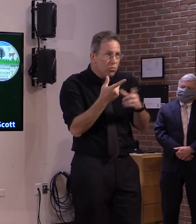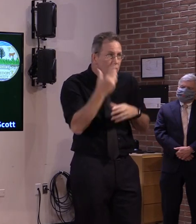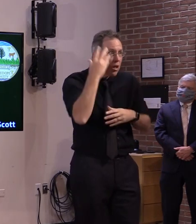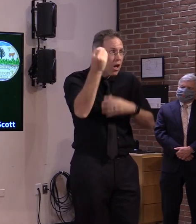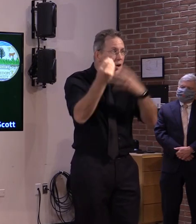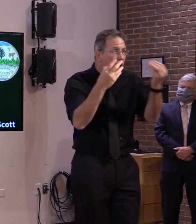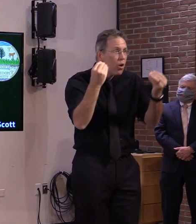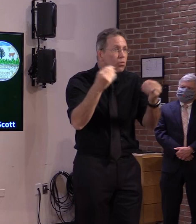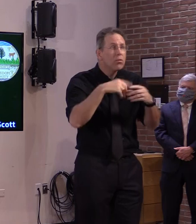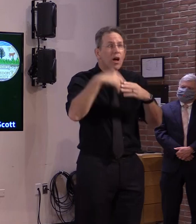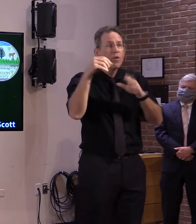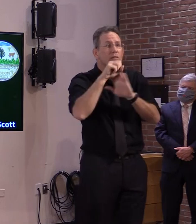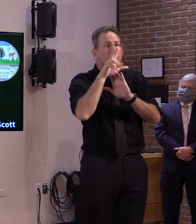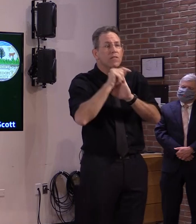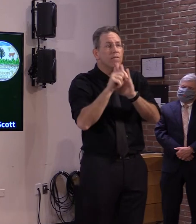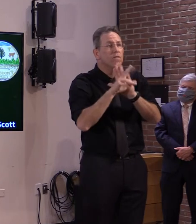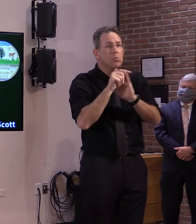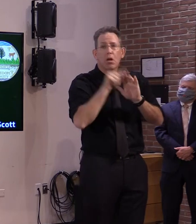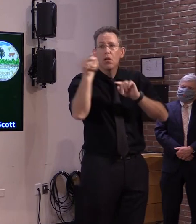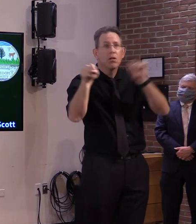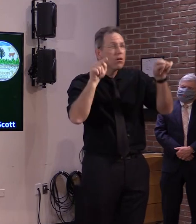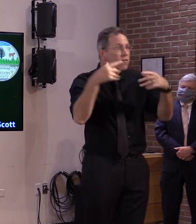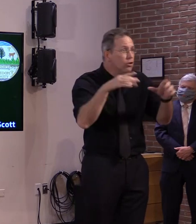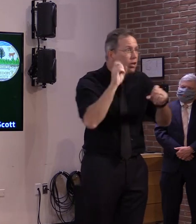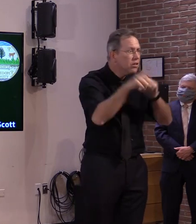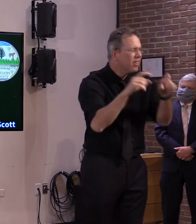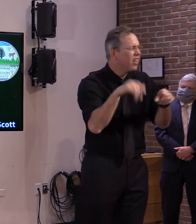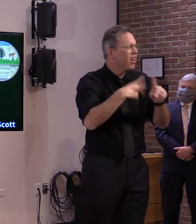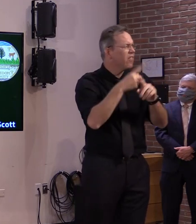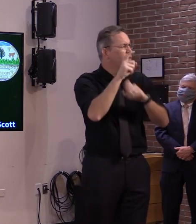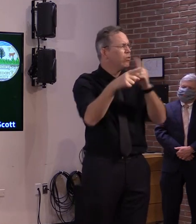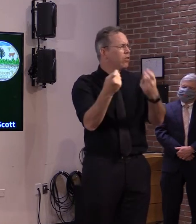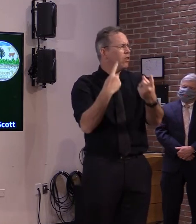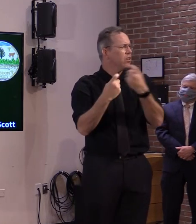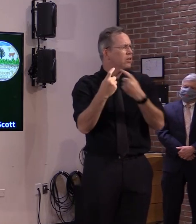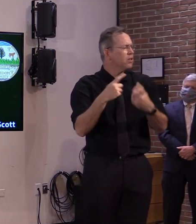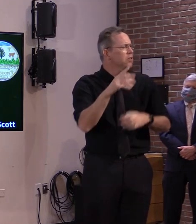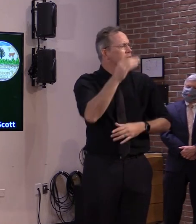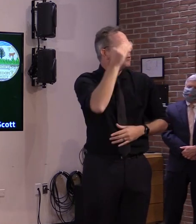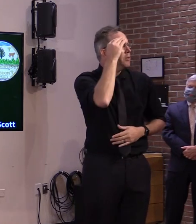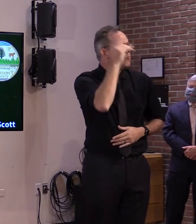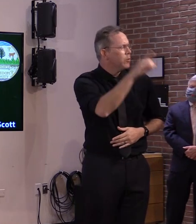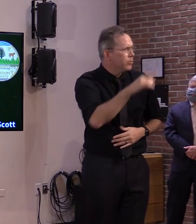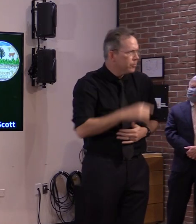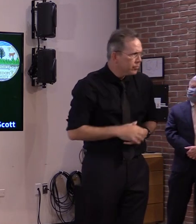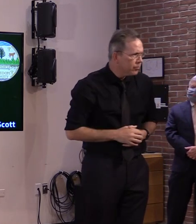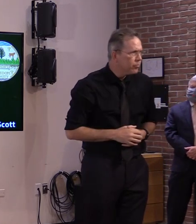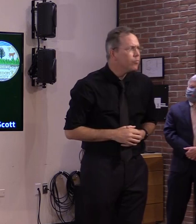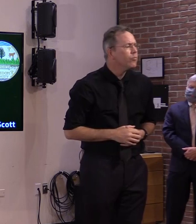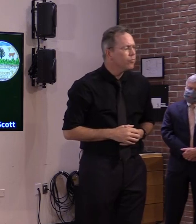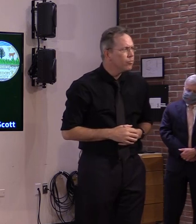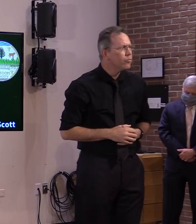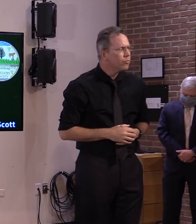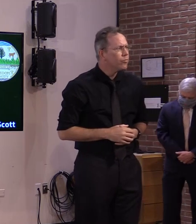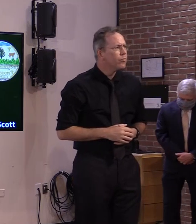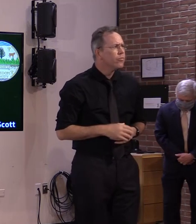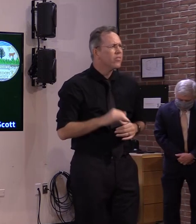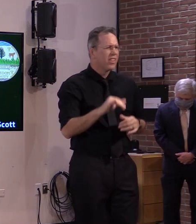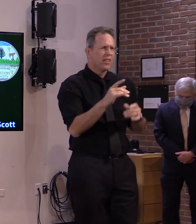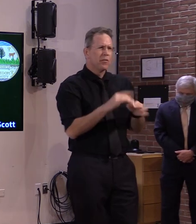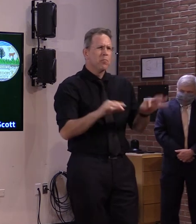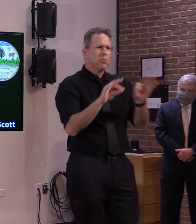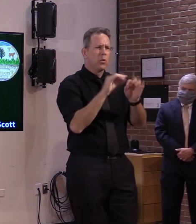2 weeks? This is just food for thought. Again, this is relevant to what we're facing here in this